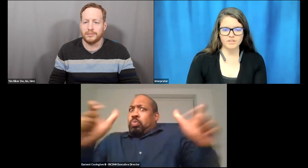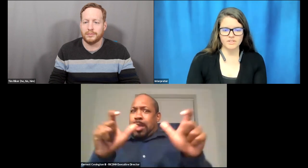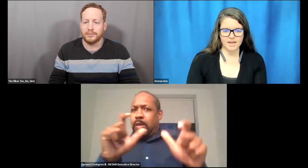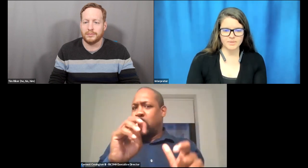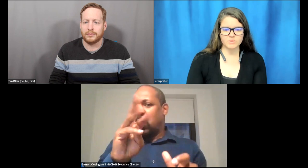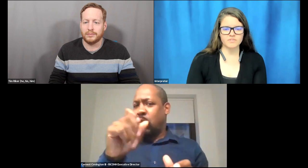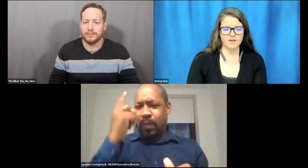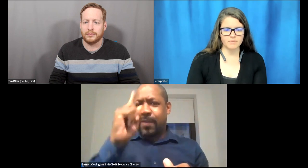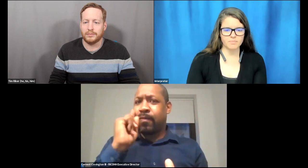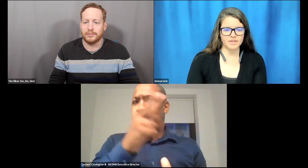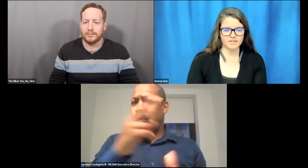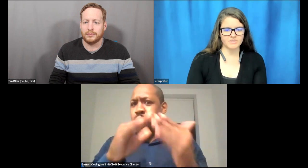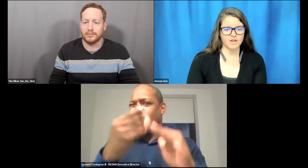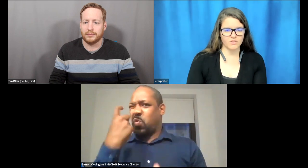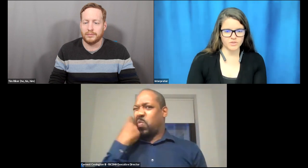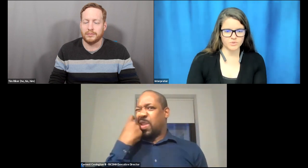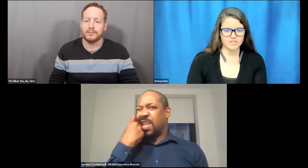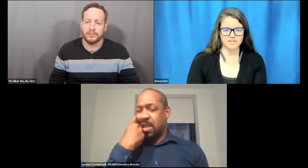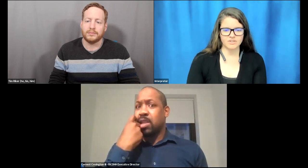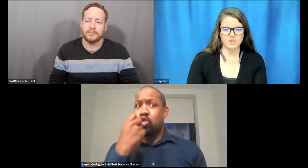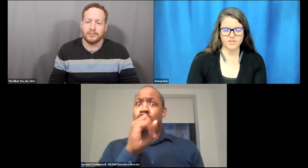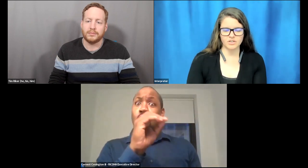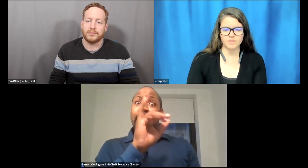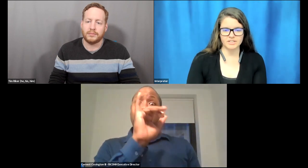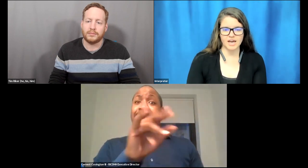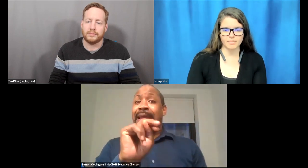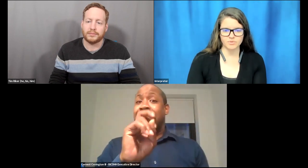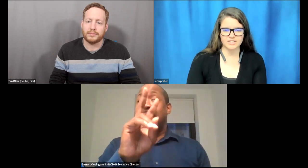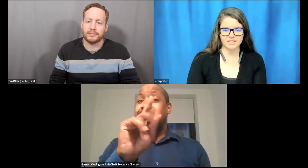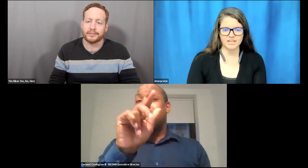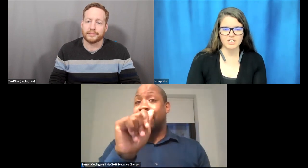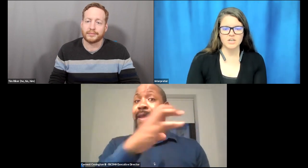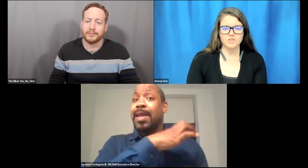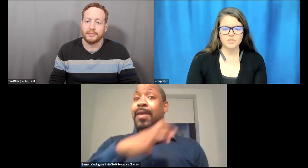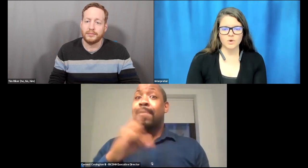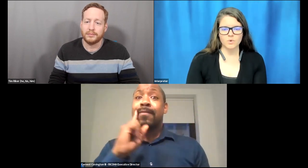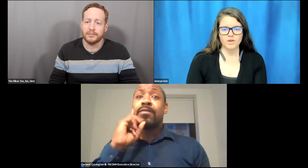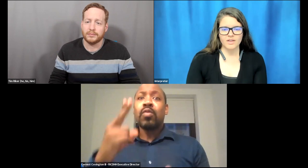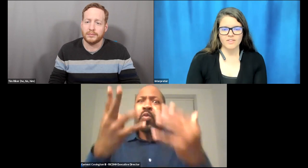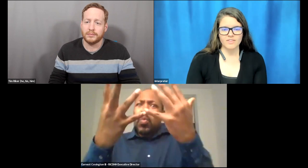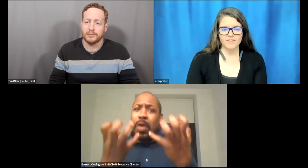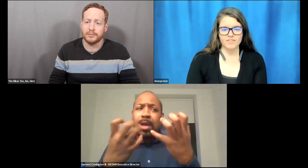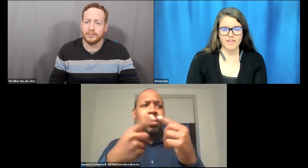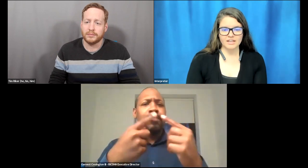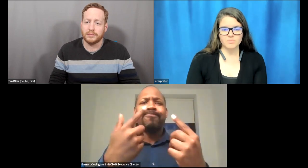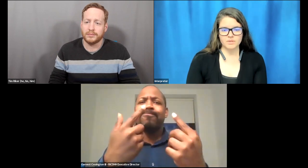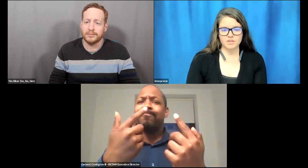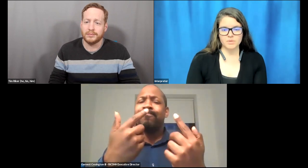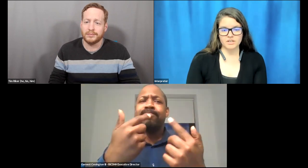that happened. It was a very big thing on the news in the deaf and hard of hearing community that happened recently. So that community for